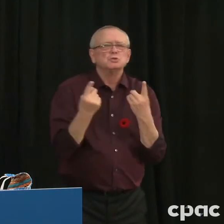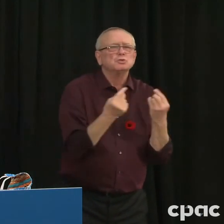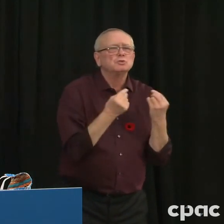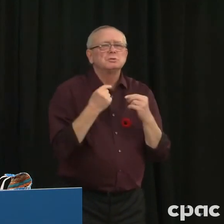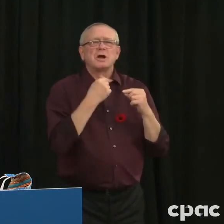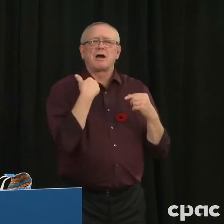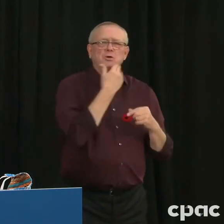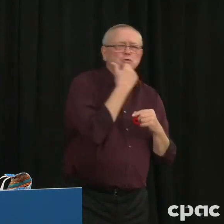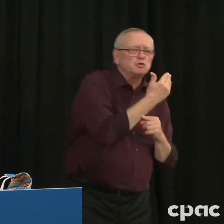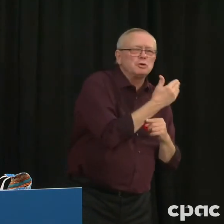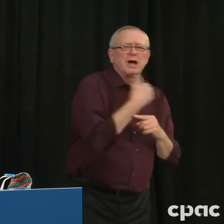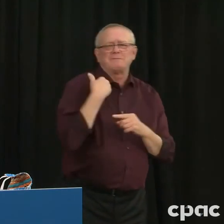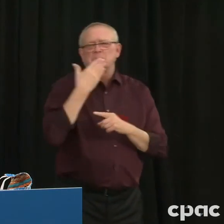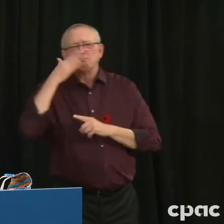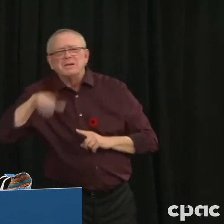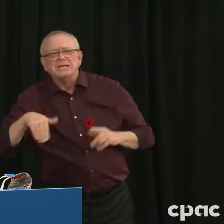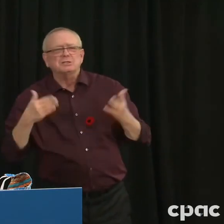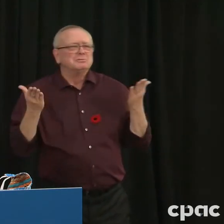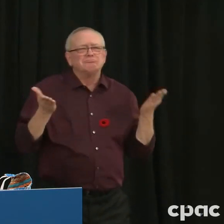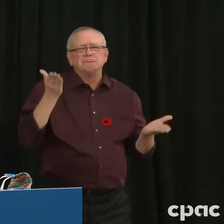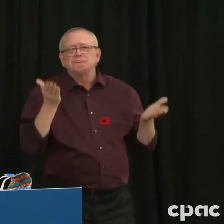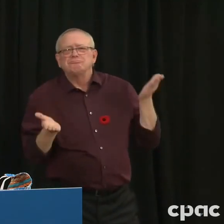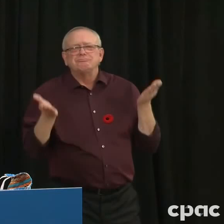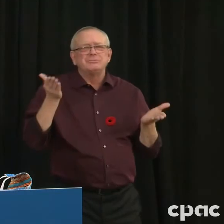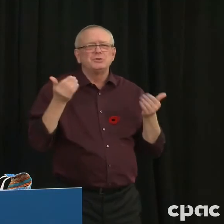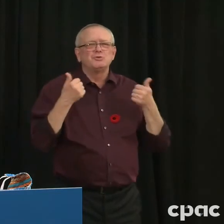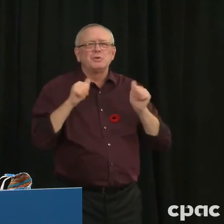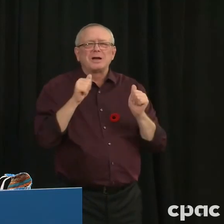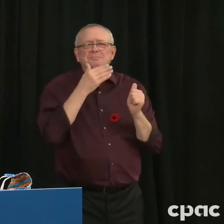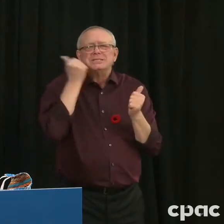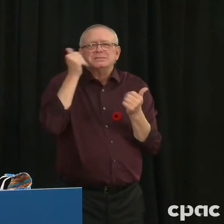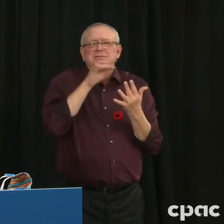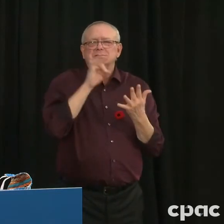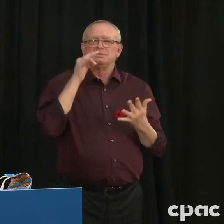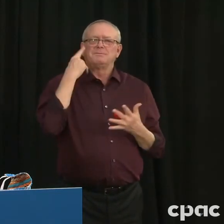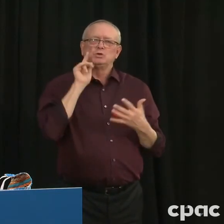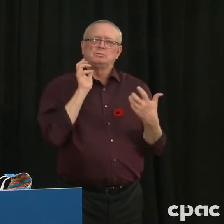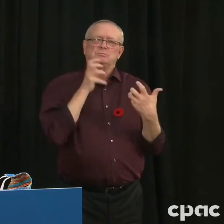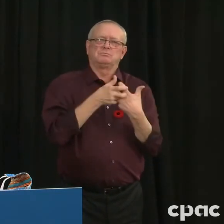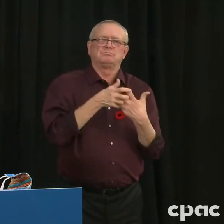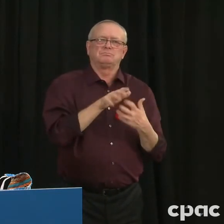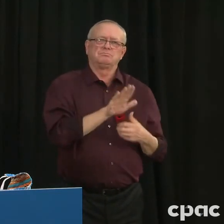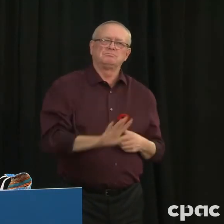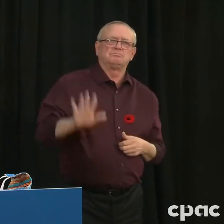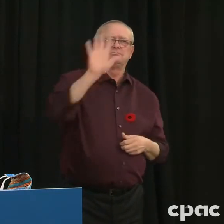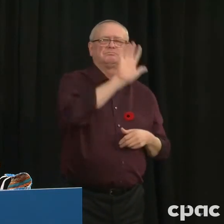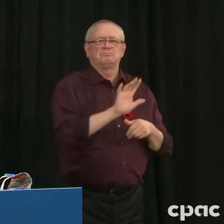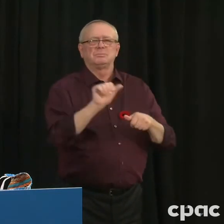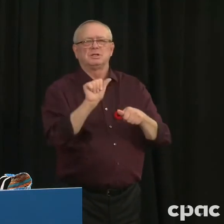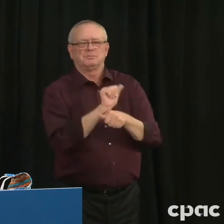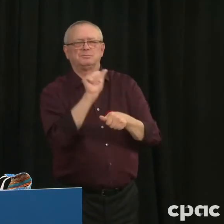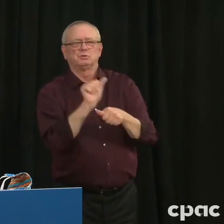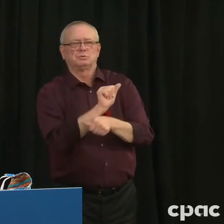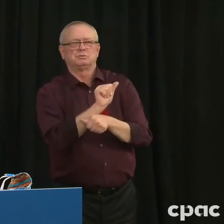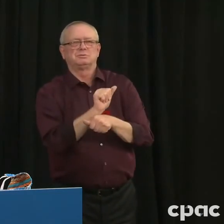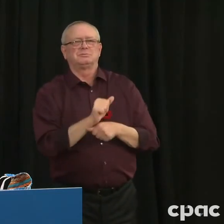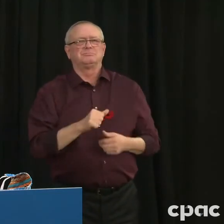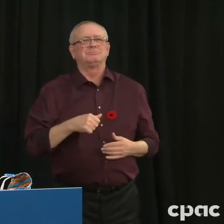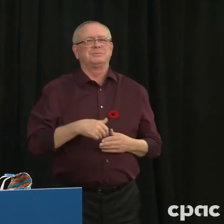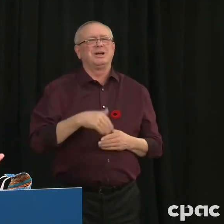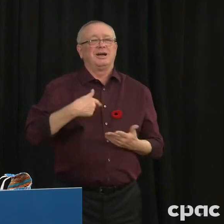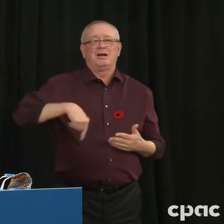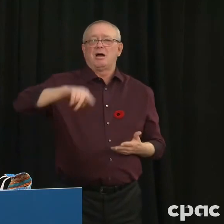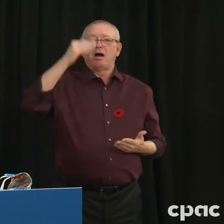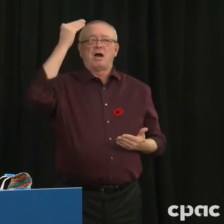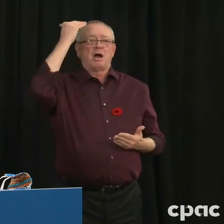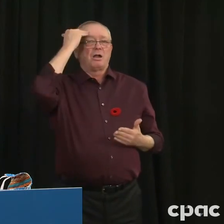best decision possible for Albertans, because ultimately, we know that whatever measures we put in place,